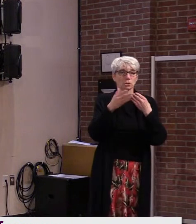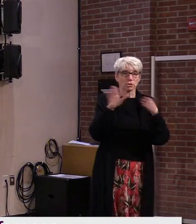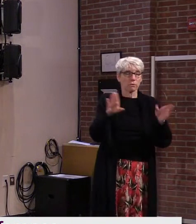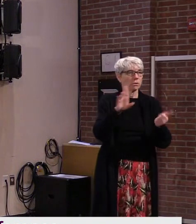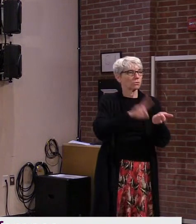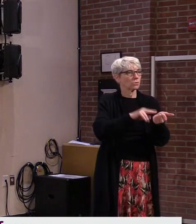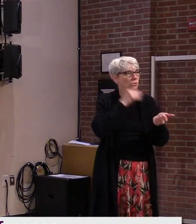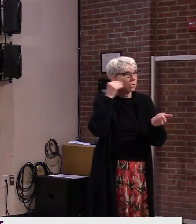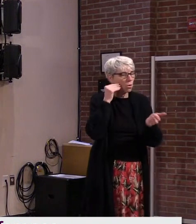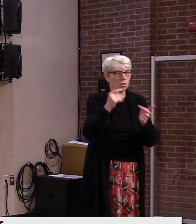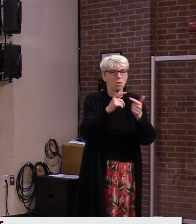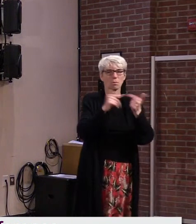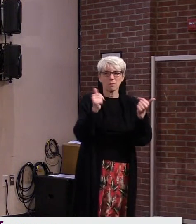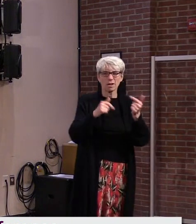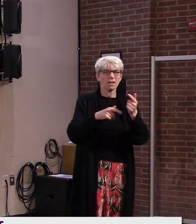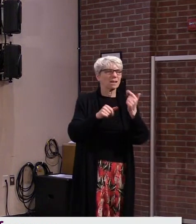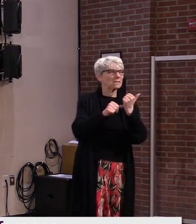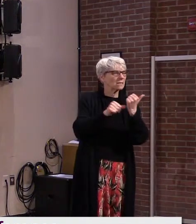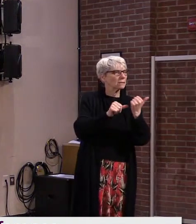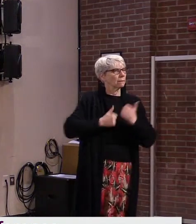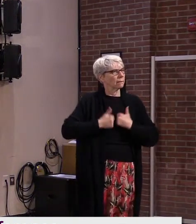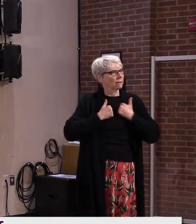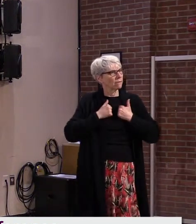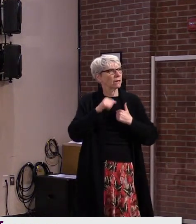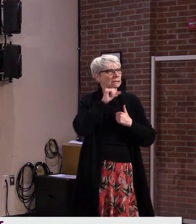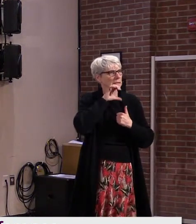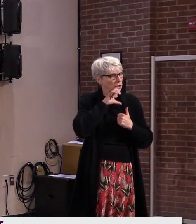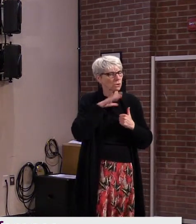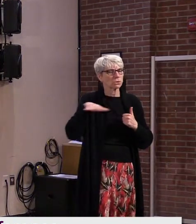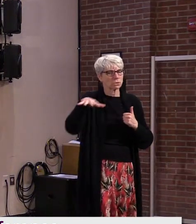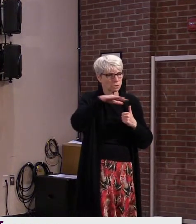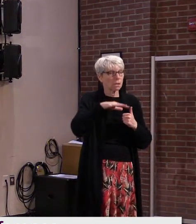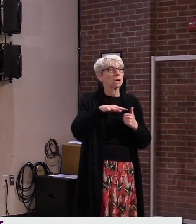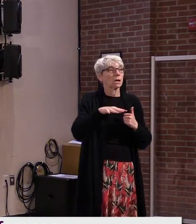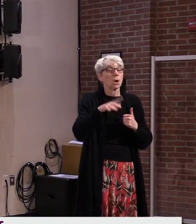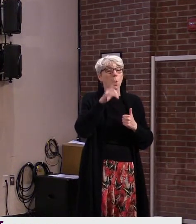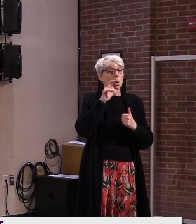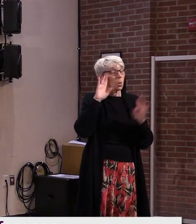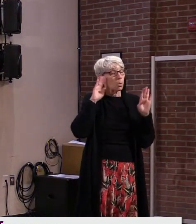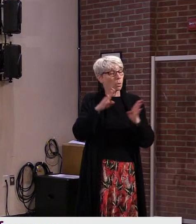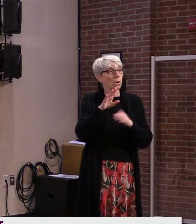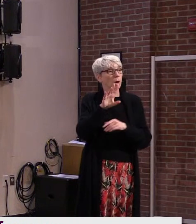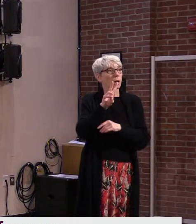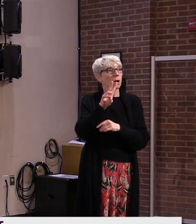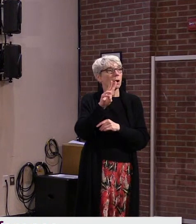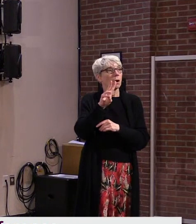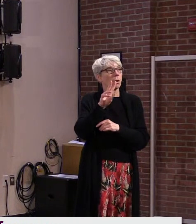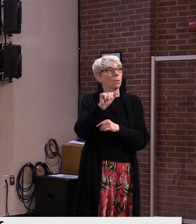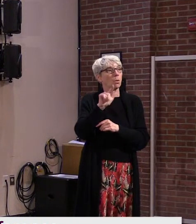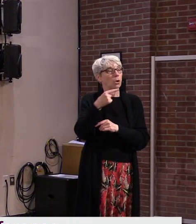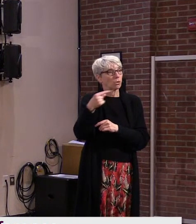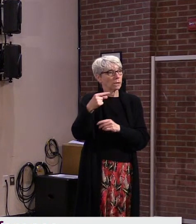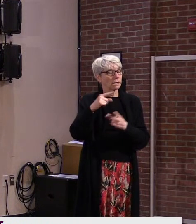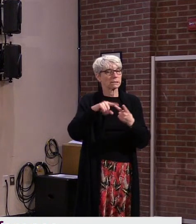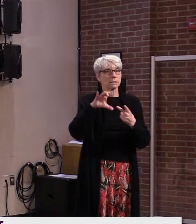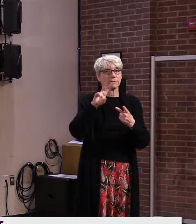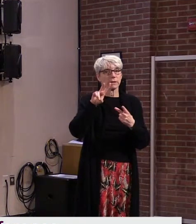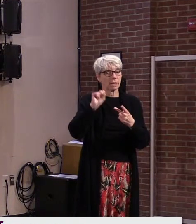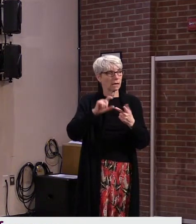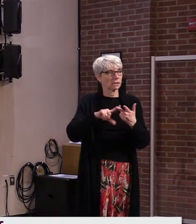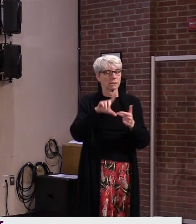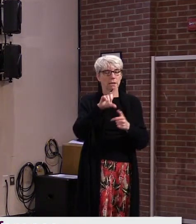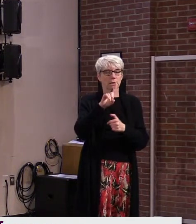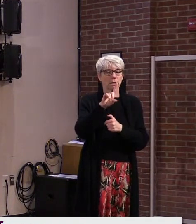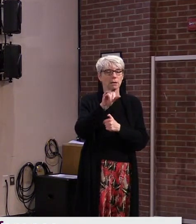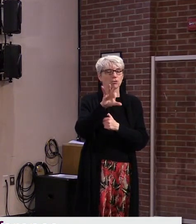assisted living are being vaccinated by Walgreens, CVS, and Direct Health,